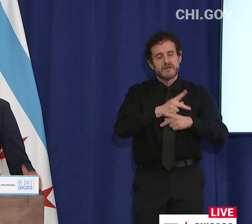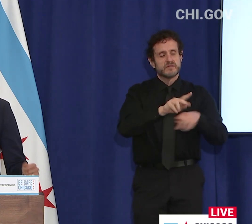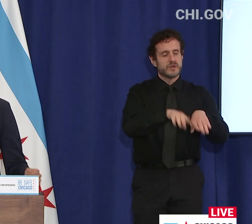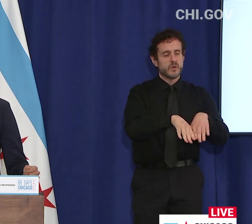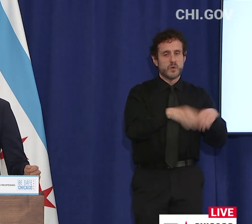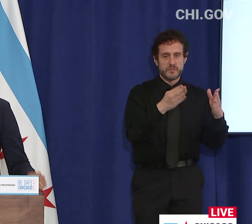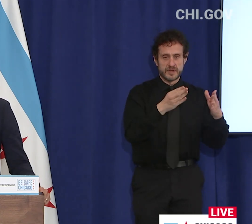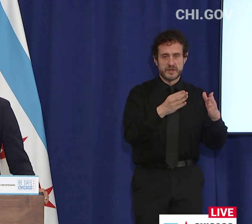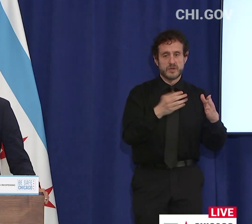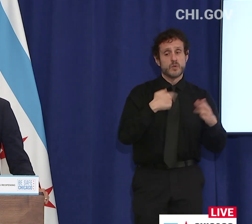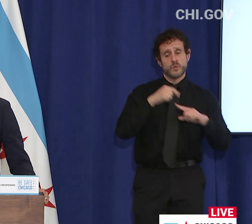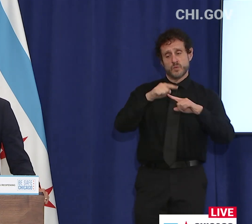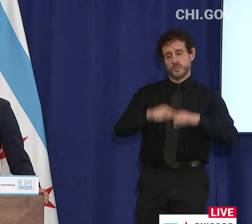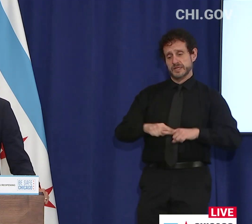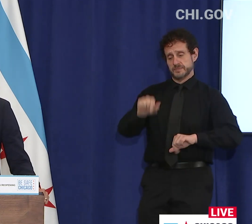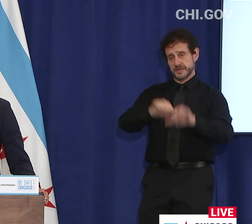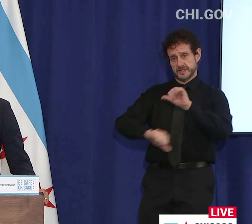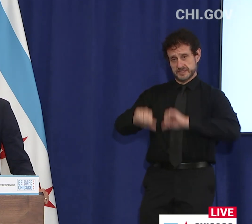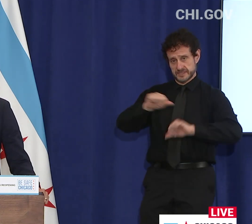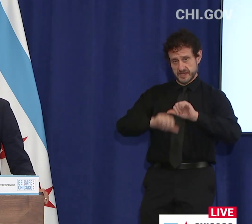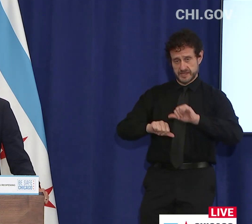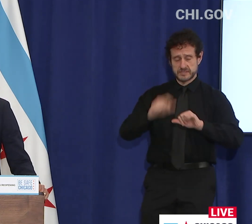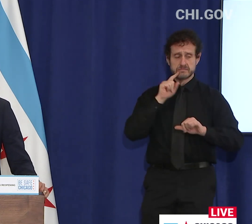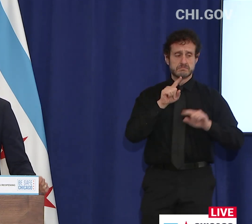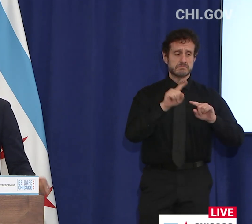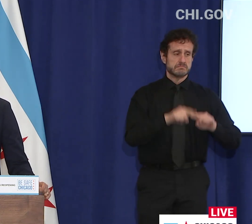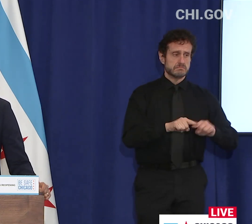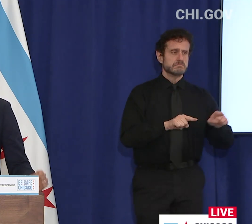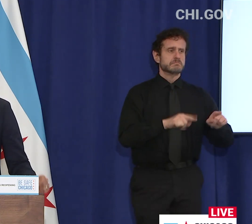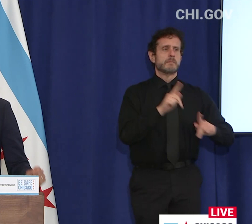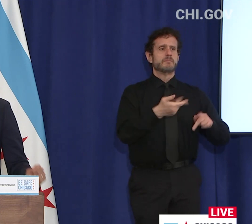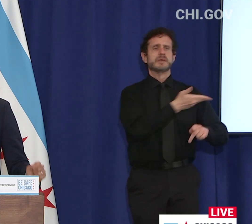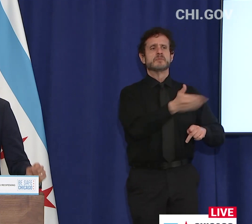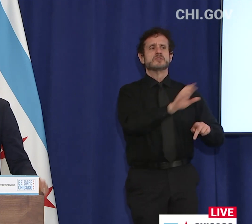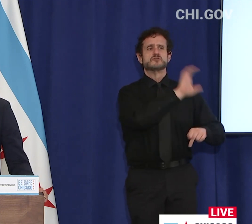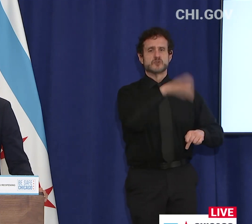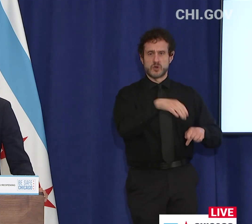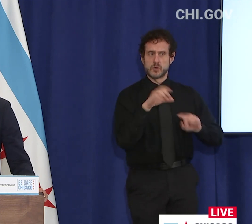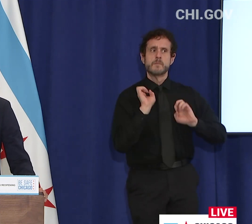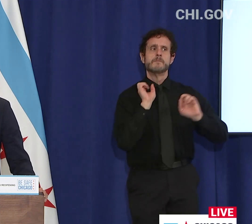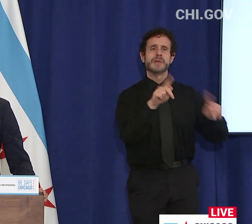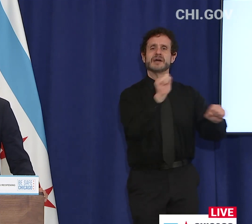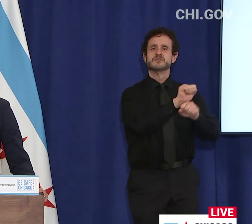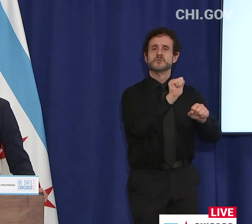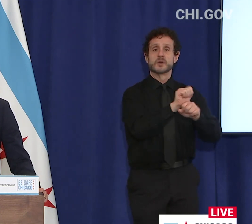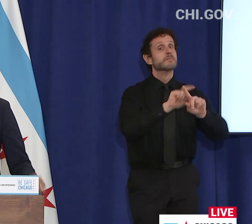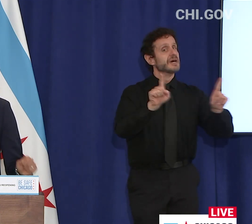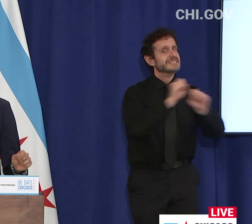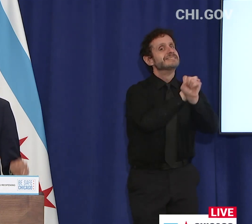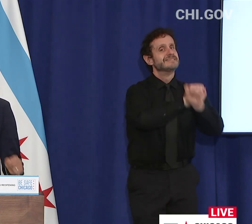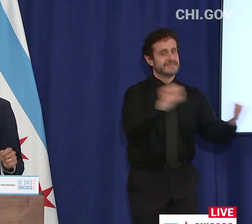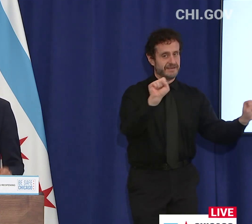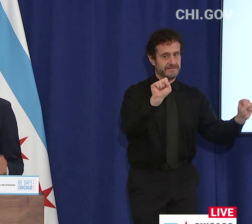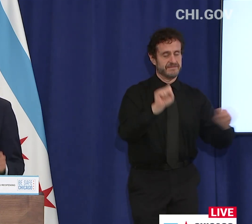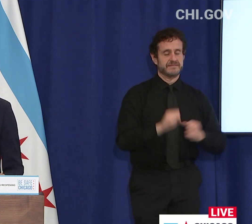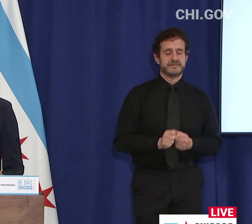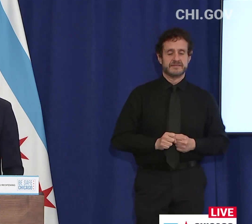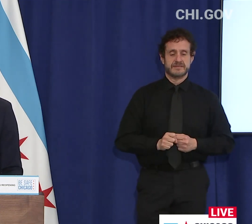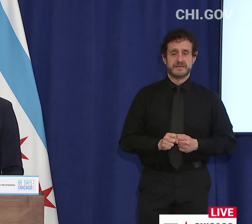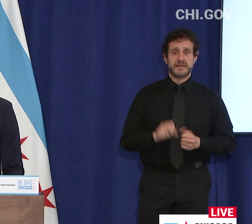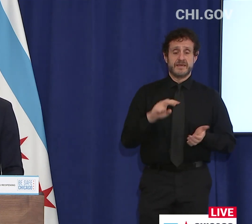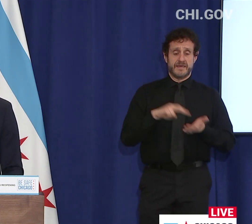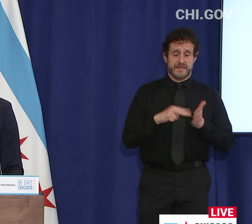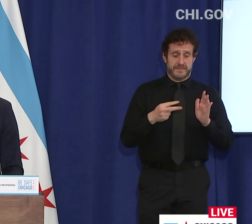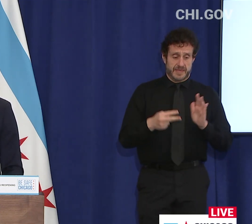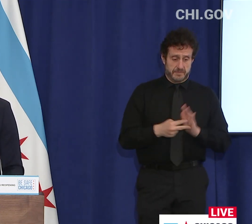informed by the science and is focused on getting Chicagoans safely back to work. This will entail over